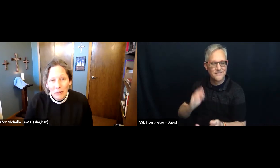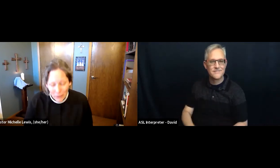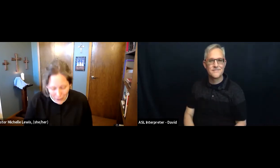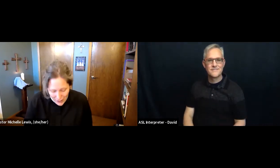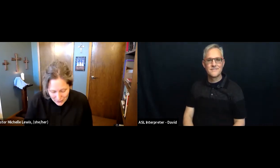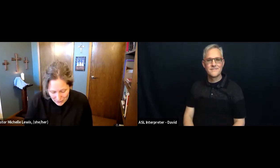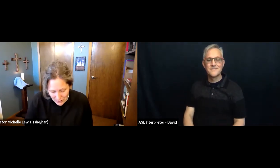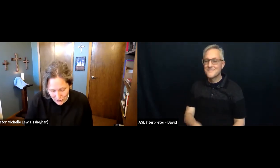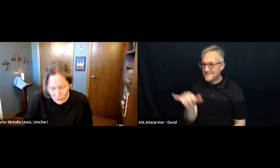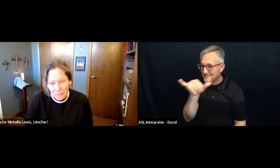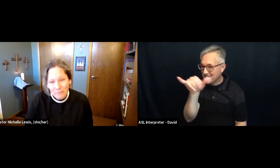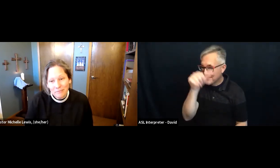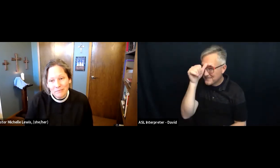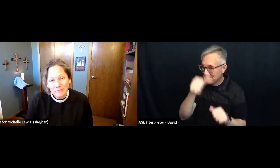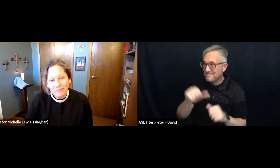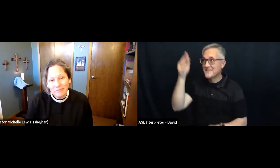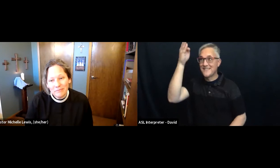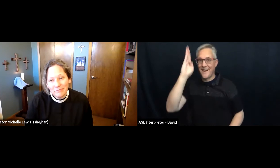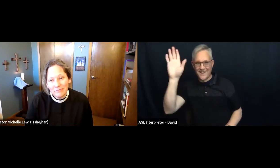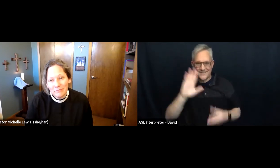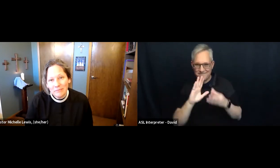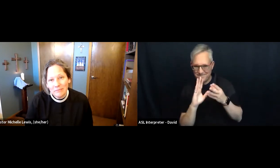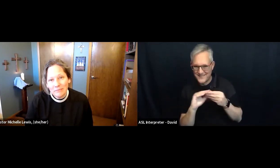And remember God's message.